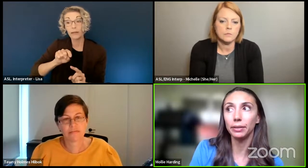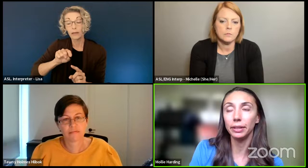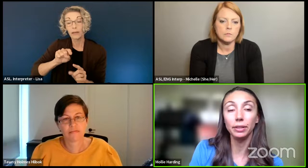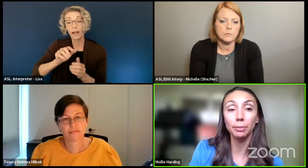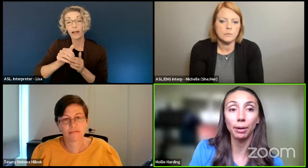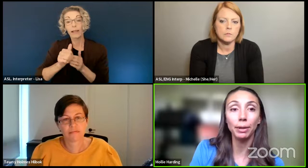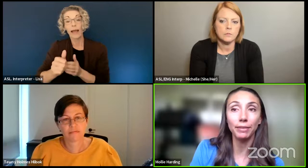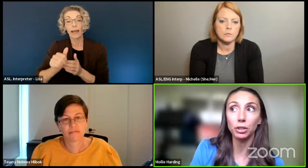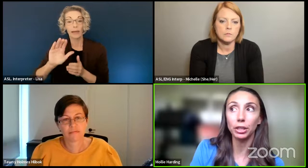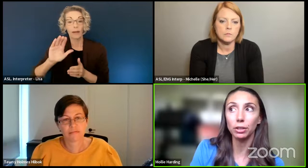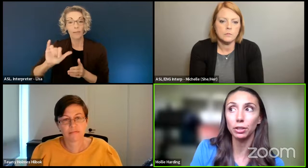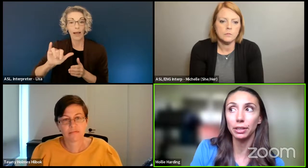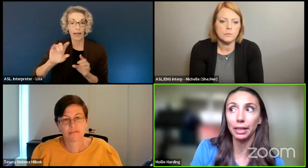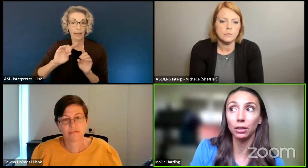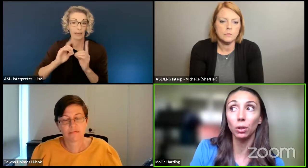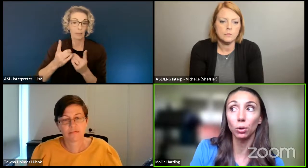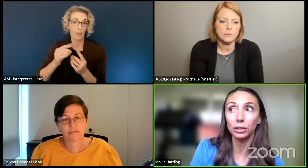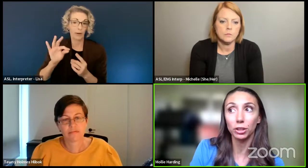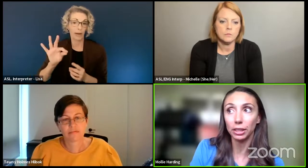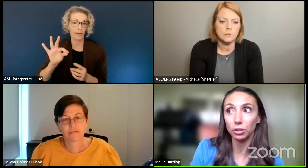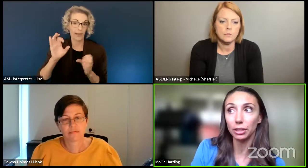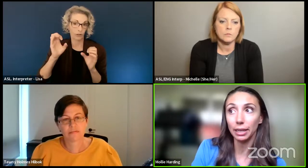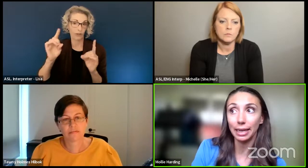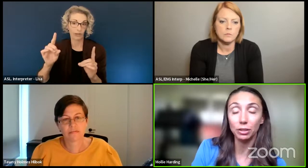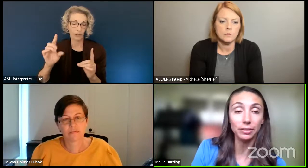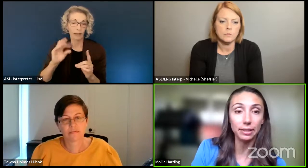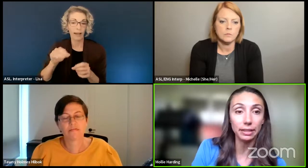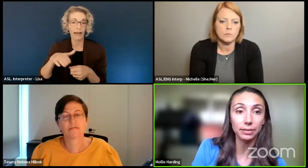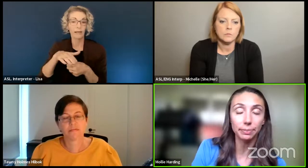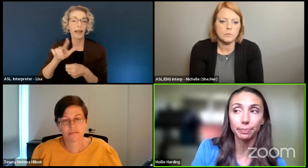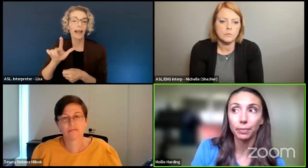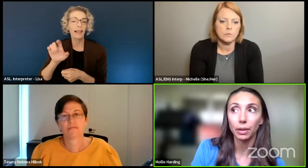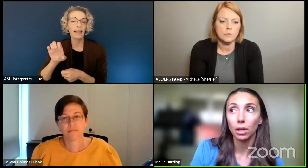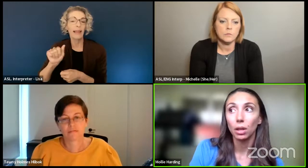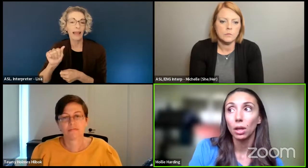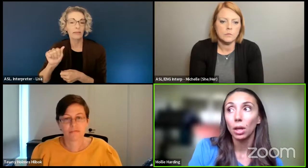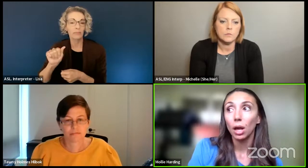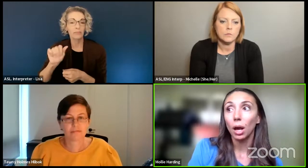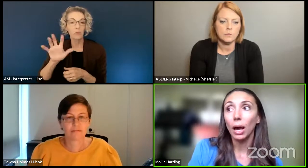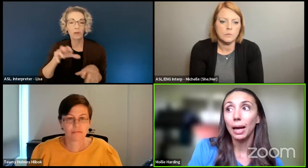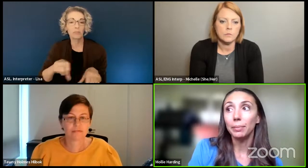spearheaded by the Department of Education and the local education agencies.